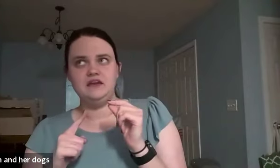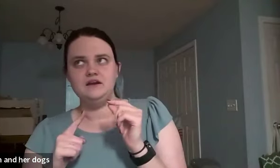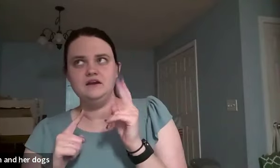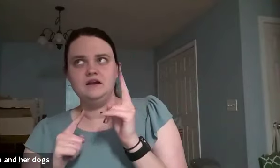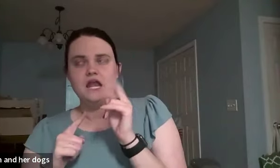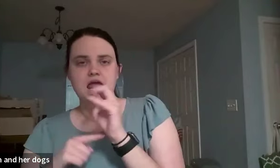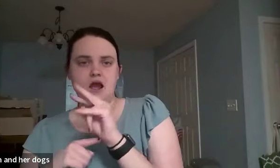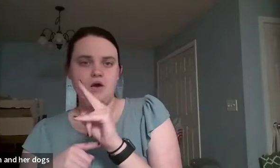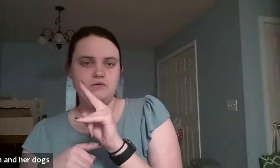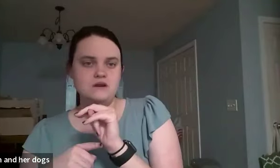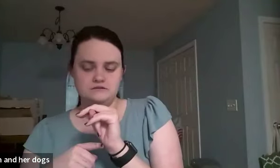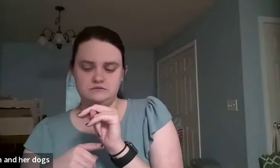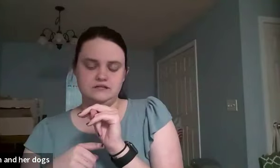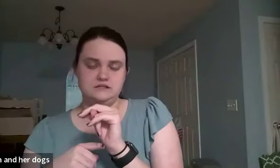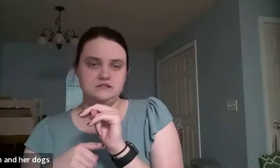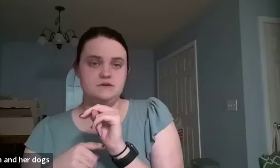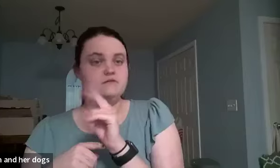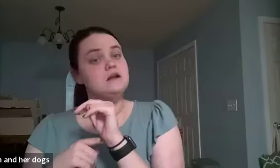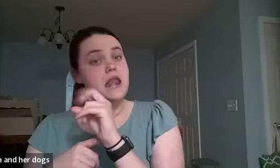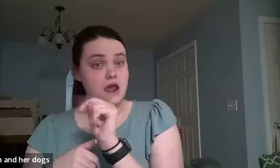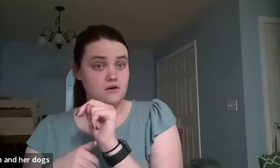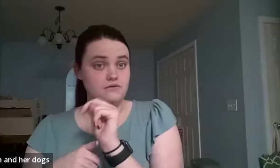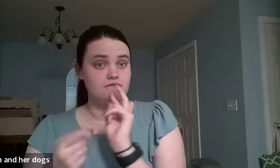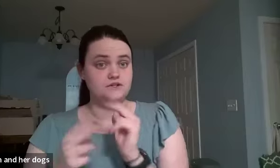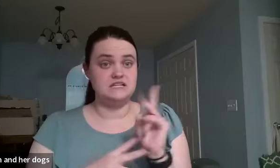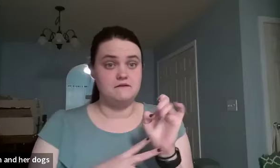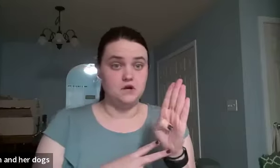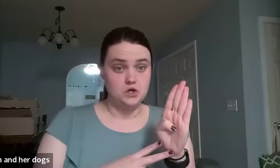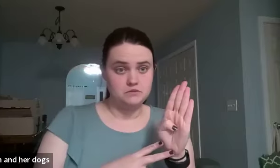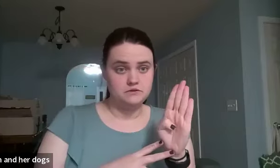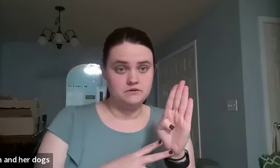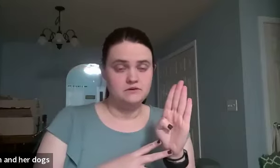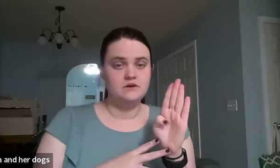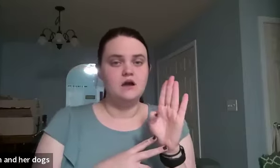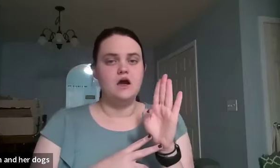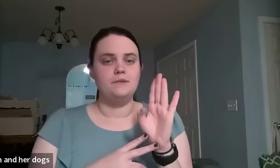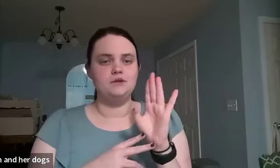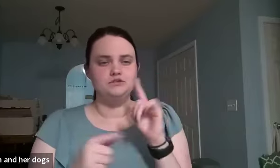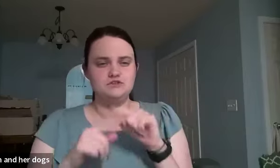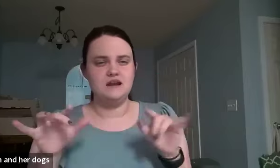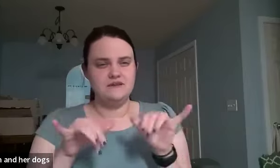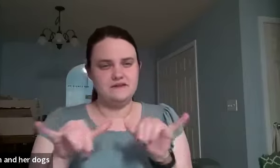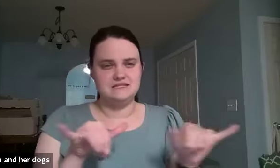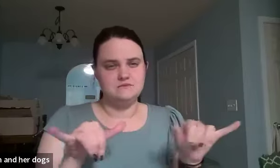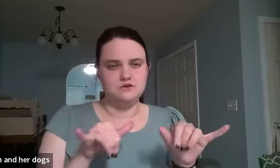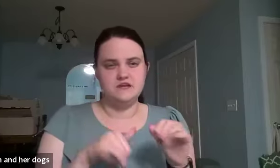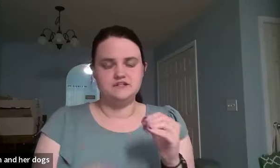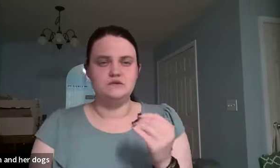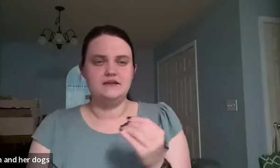the noun. Oh, I did not spell it right. Noun versus like a verb. You do kind of like that similar thing. So like